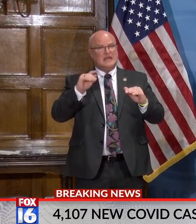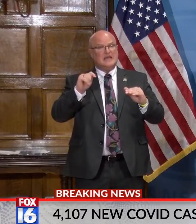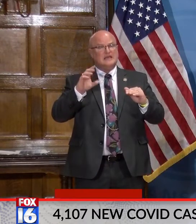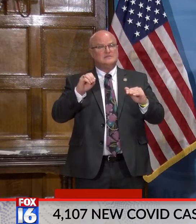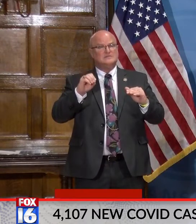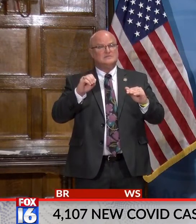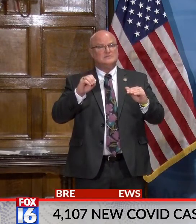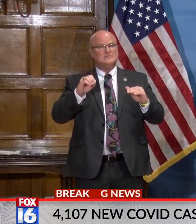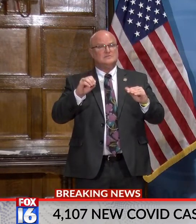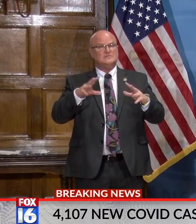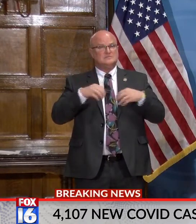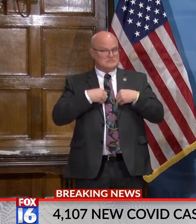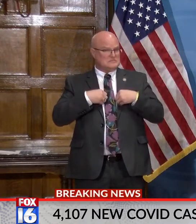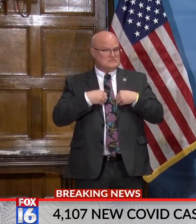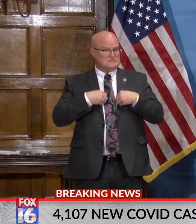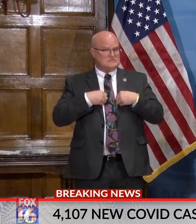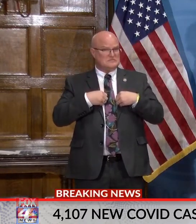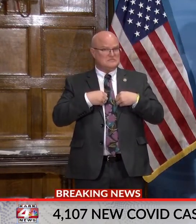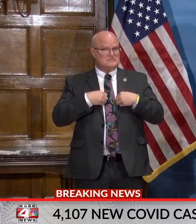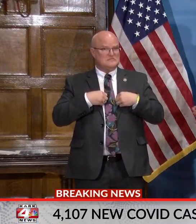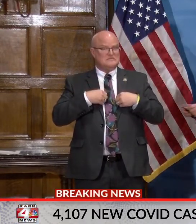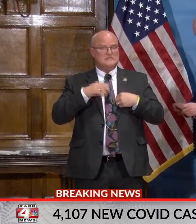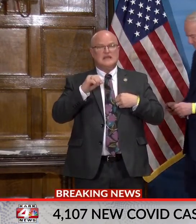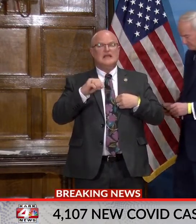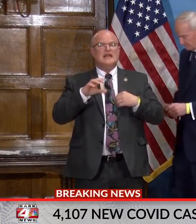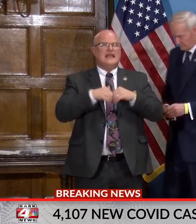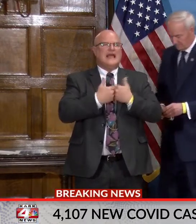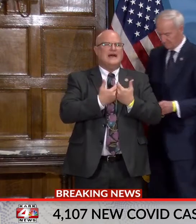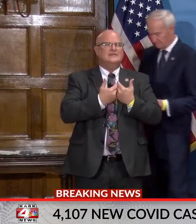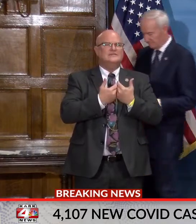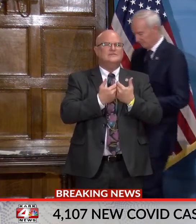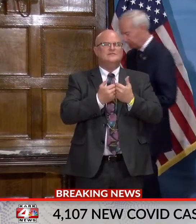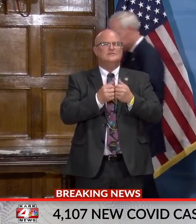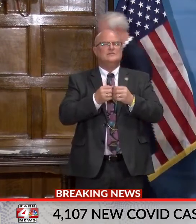be getting this, and how do you get over that?